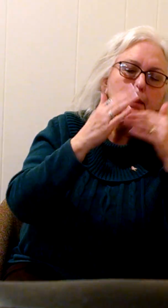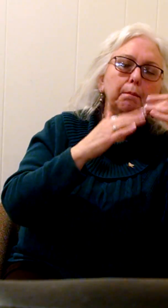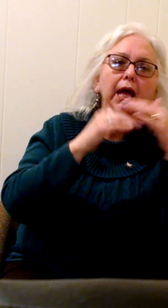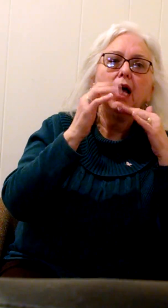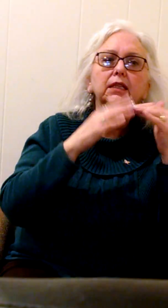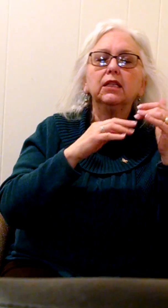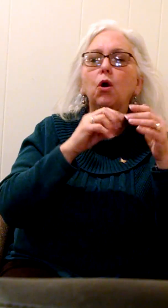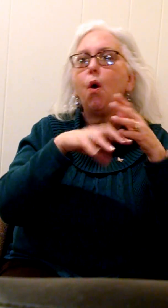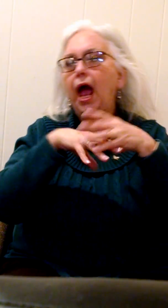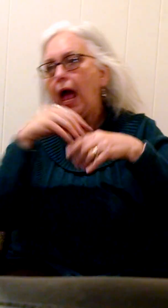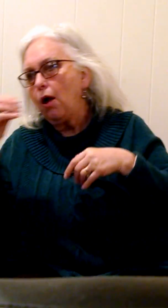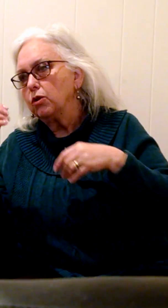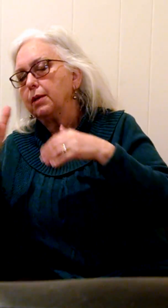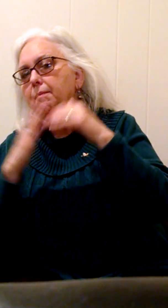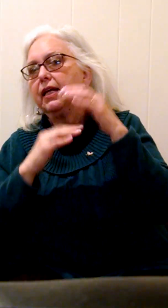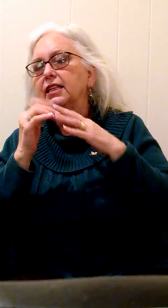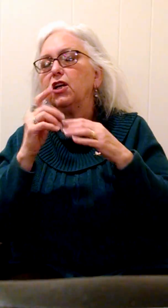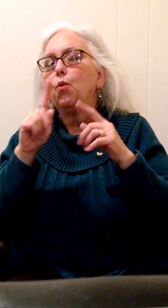or buildings as needed.